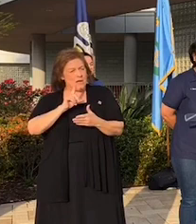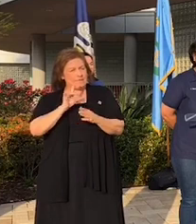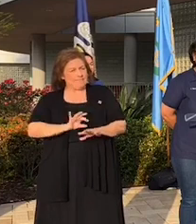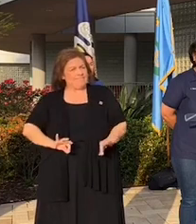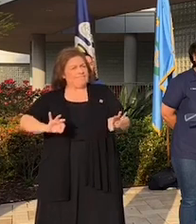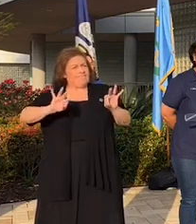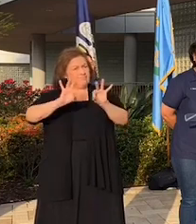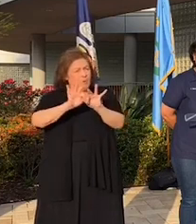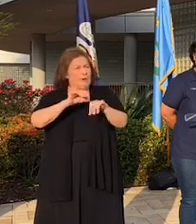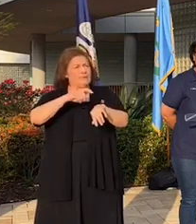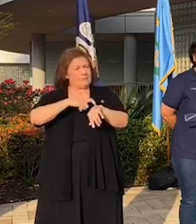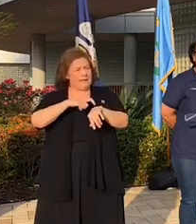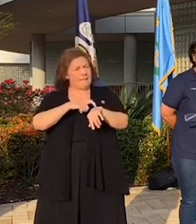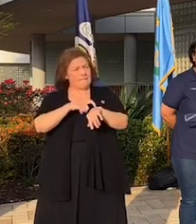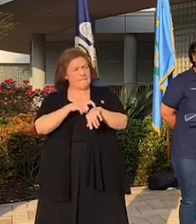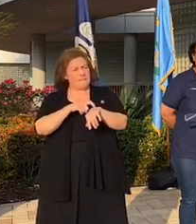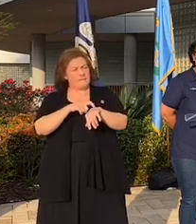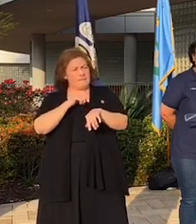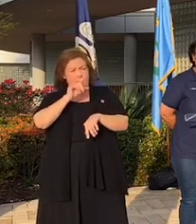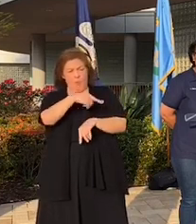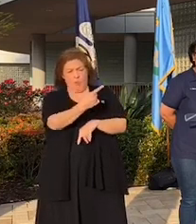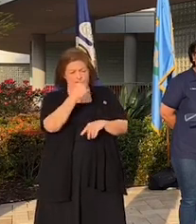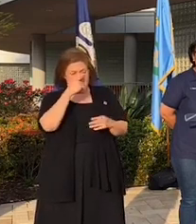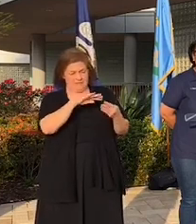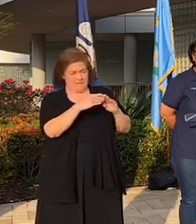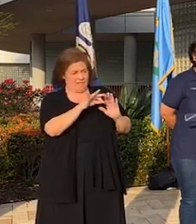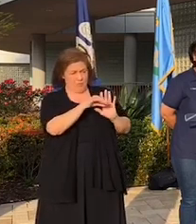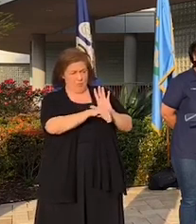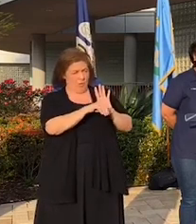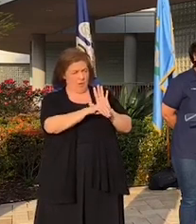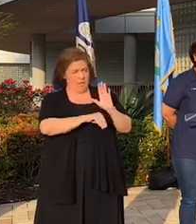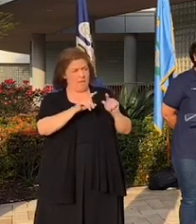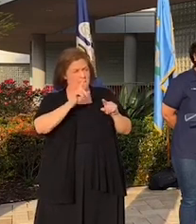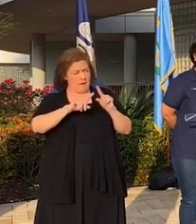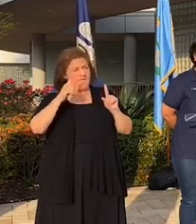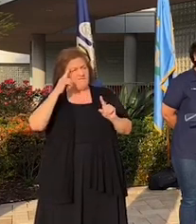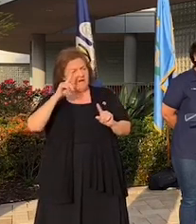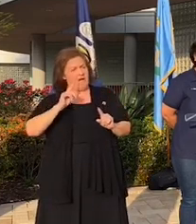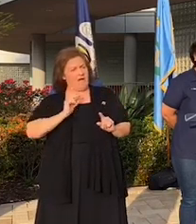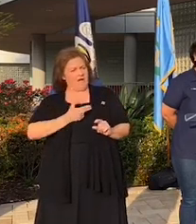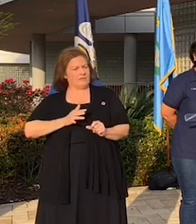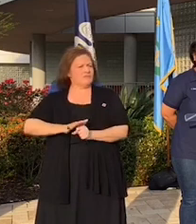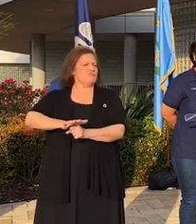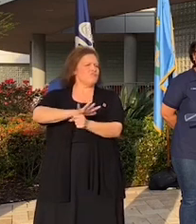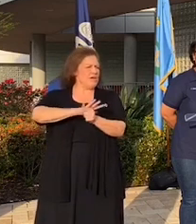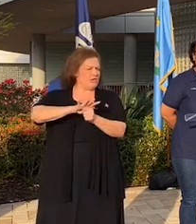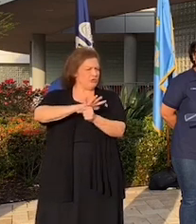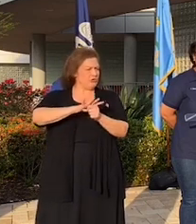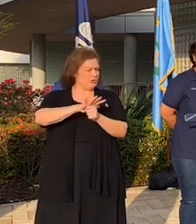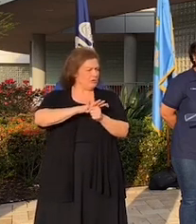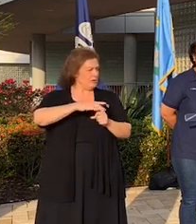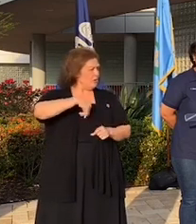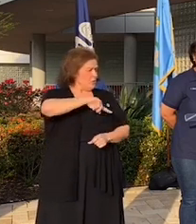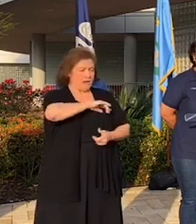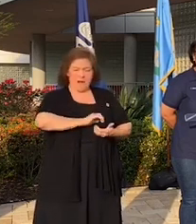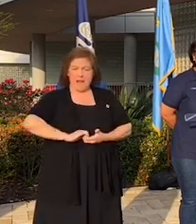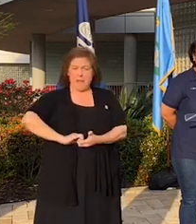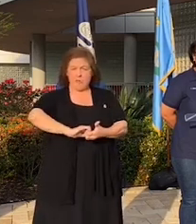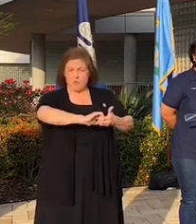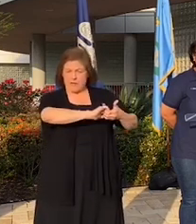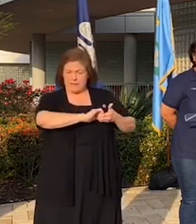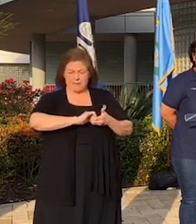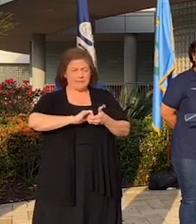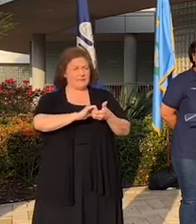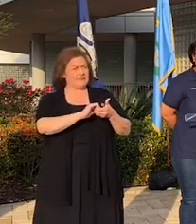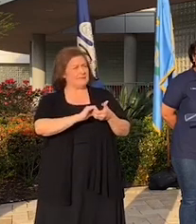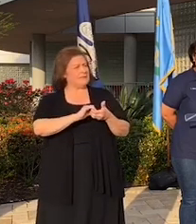moment in not only the city of New Orleans, but through the region. And leadership is collaborating,